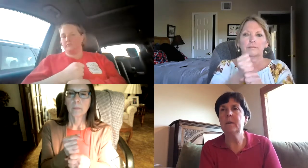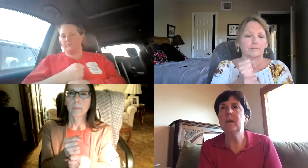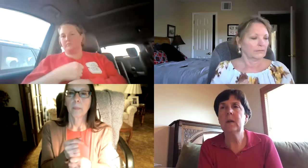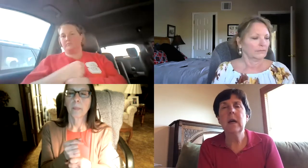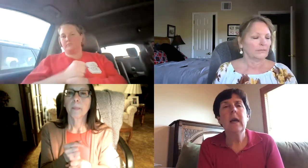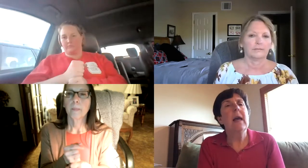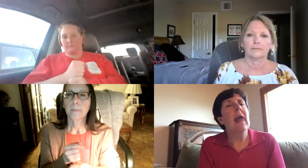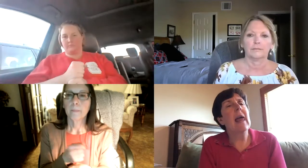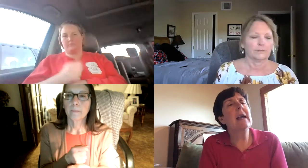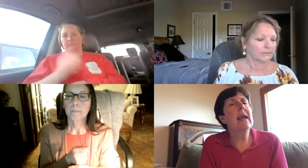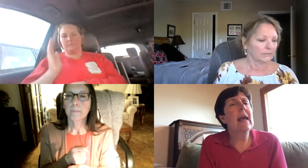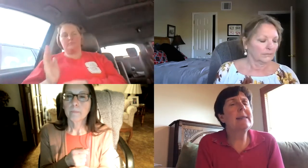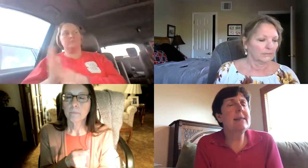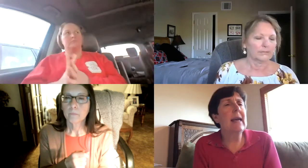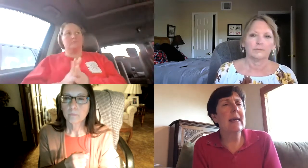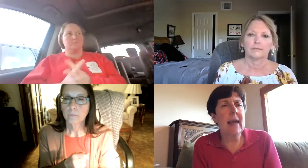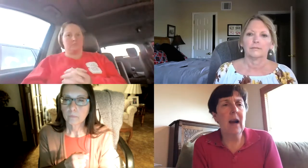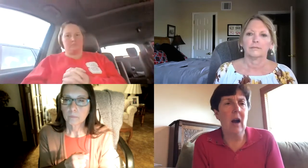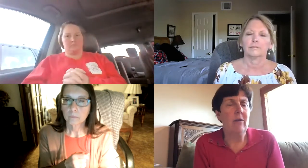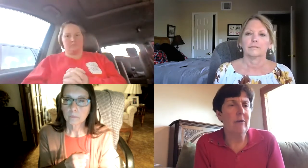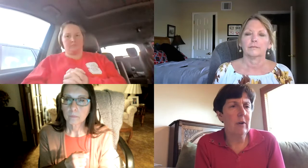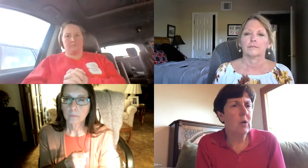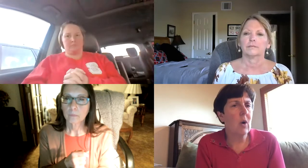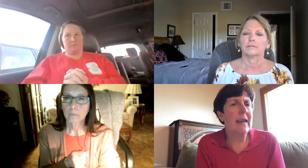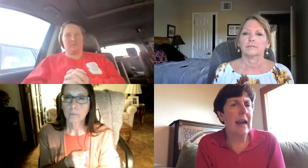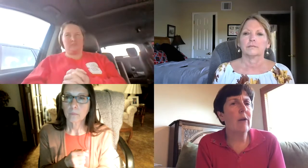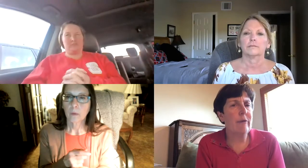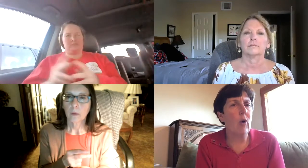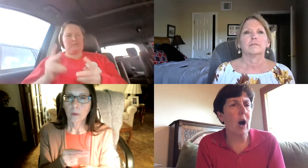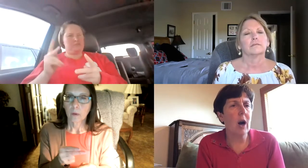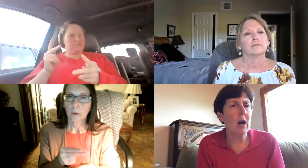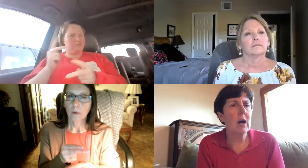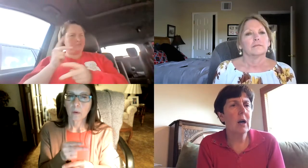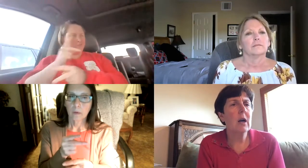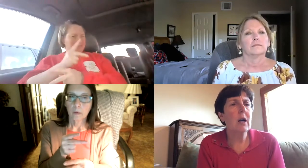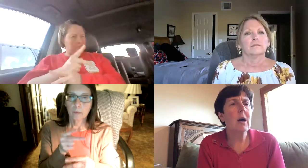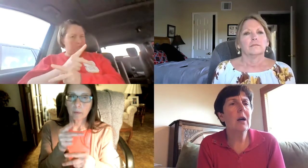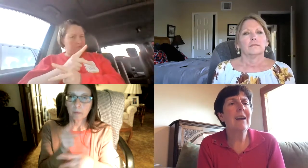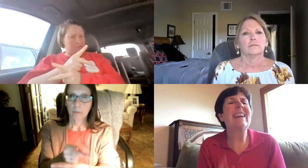Good. And take care of or care for,